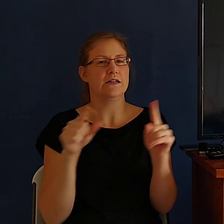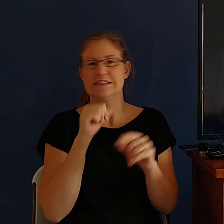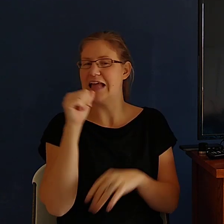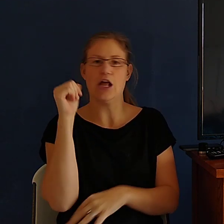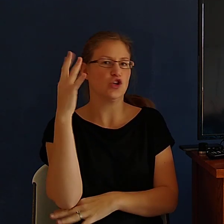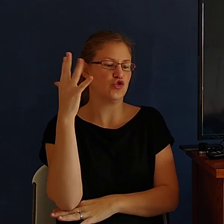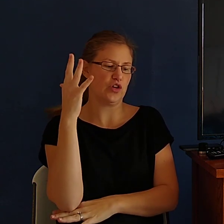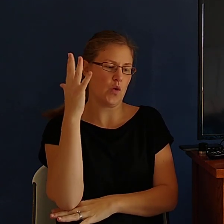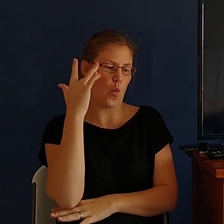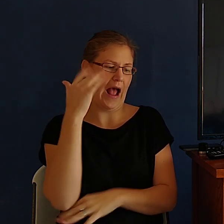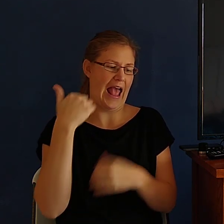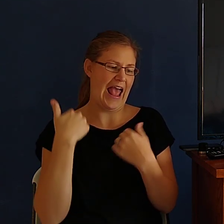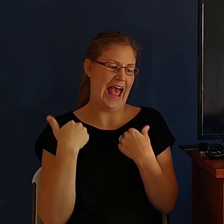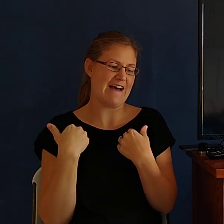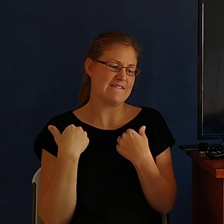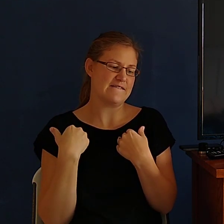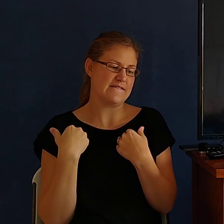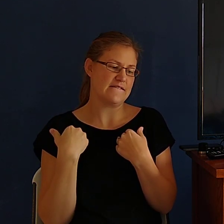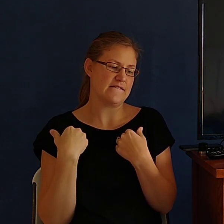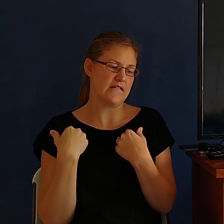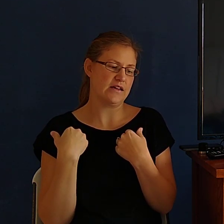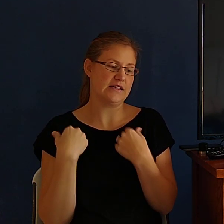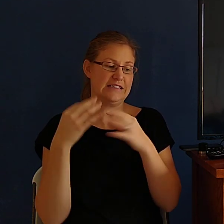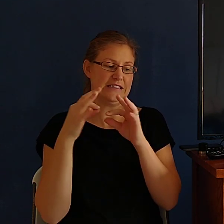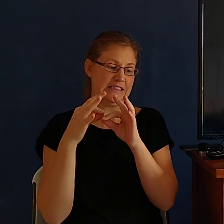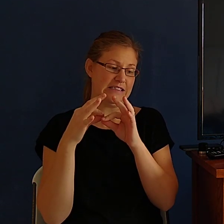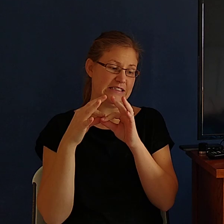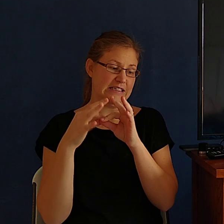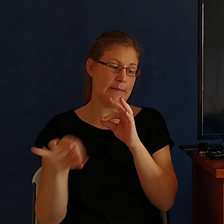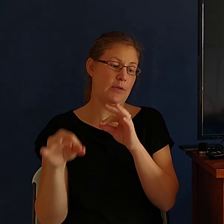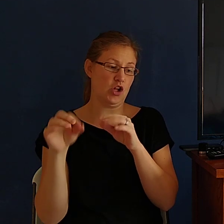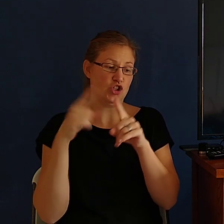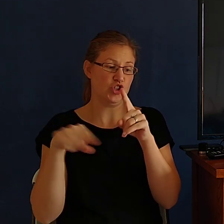because contains simple circuits. You can see here between